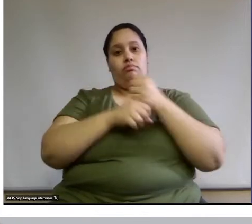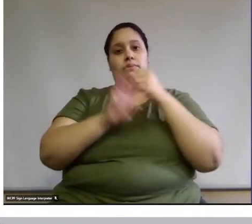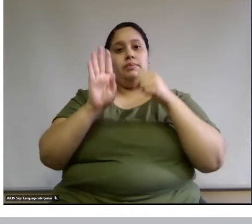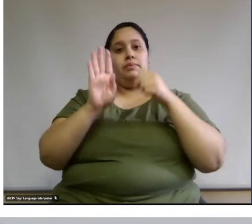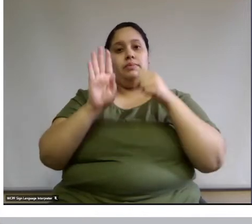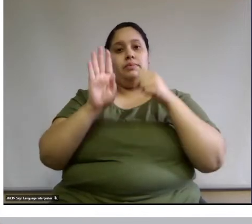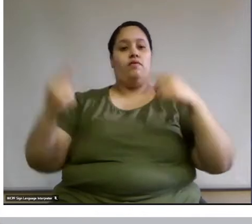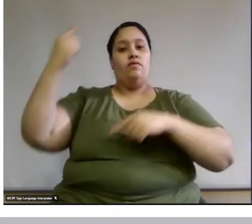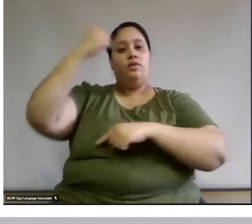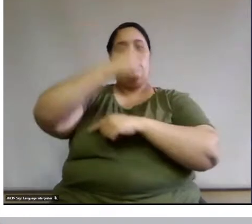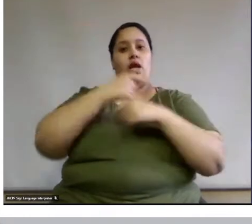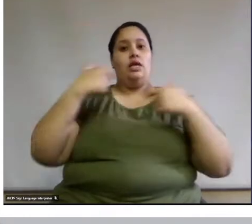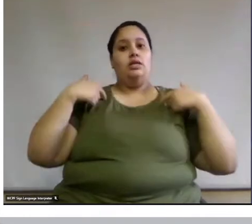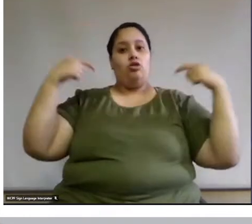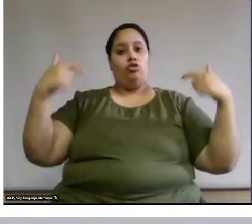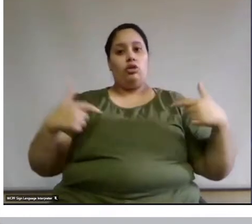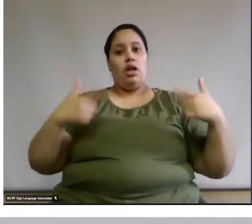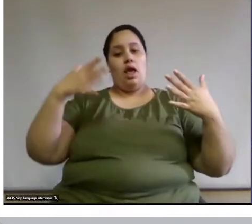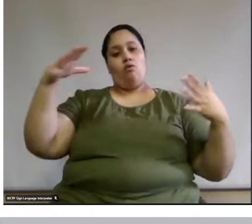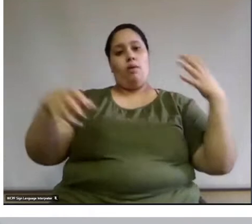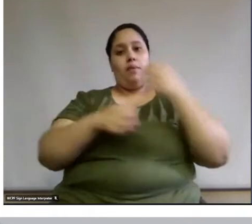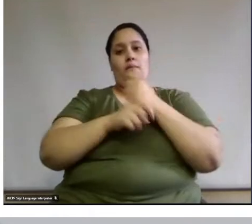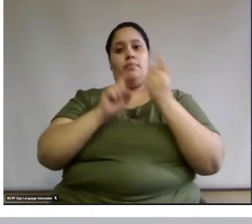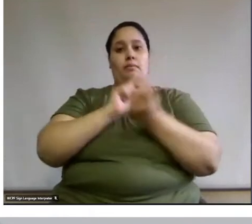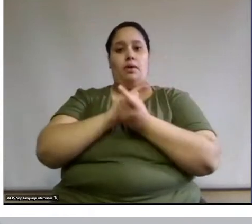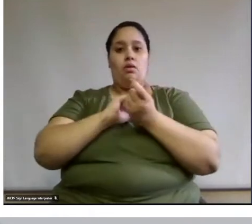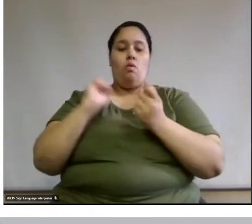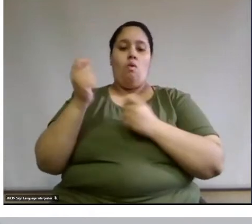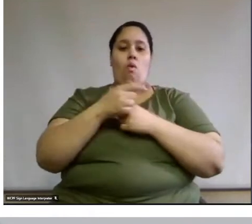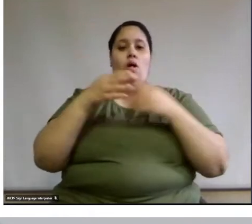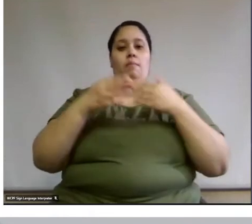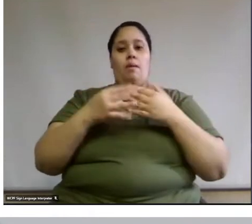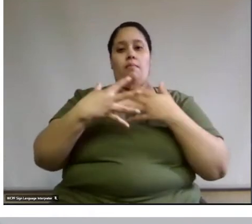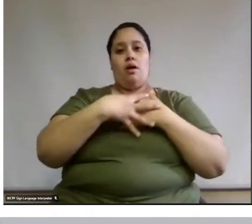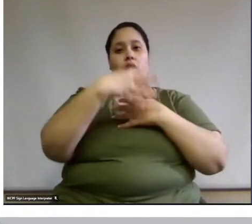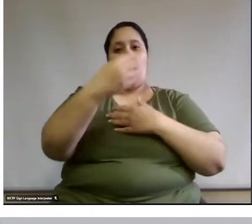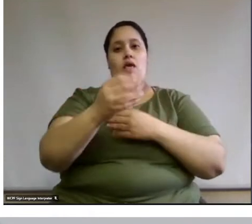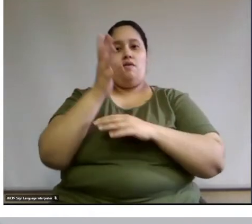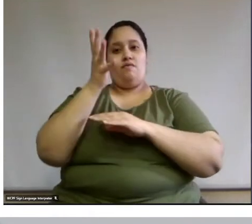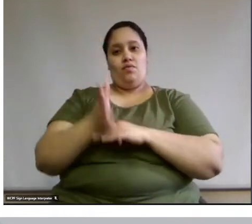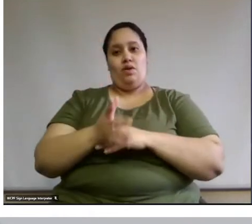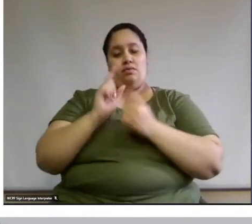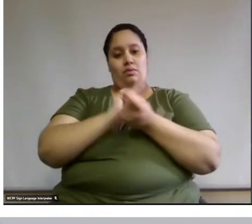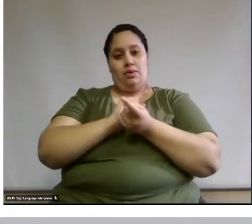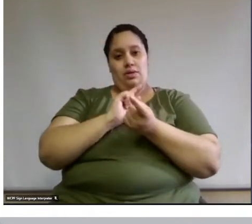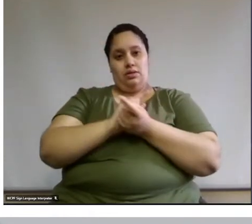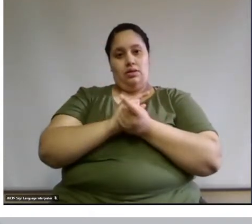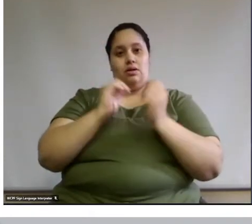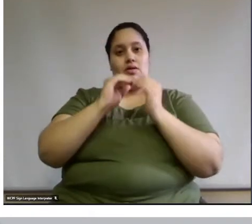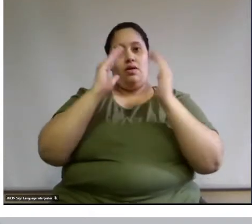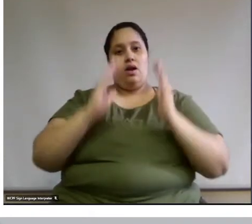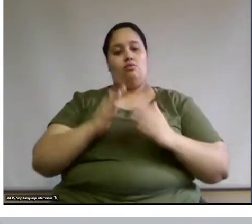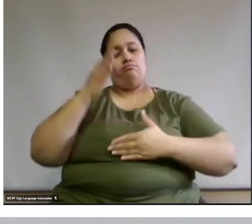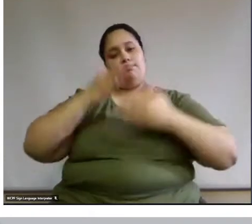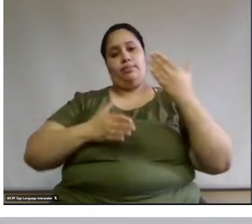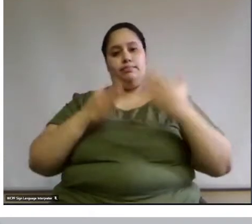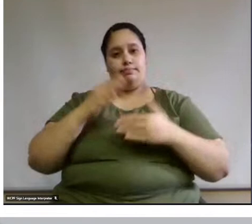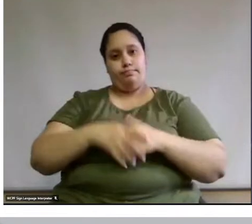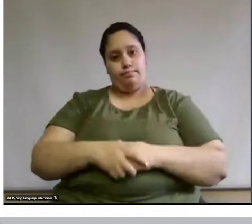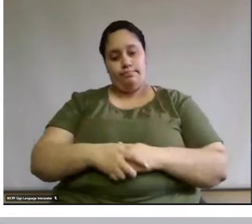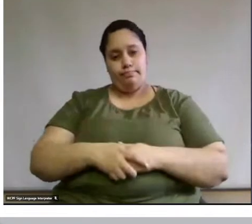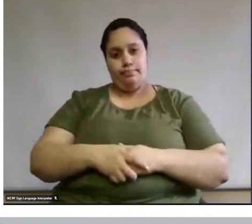day. The Secretary will now end the meeting and all members will be exited from this meeting. The House is adjourned.